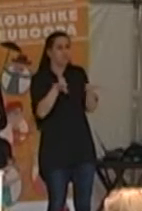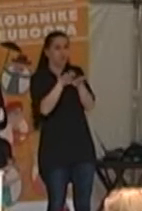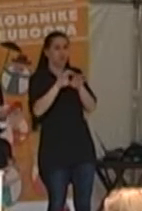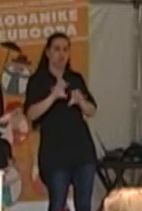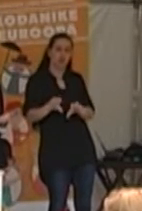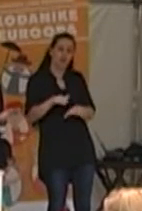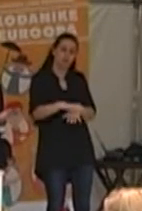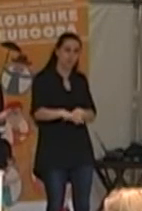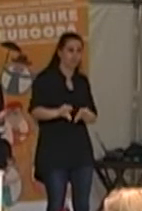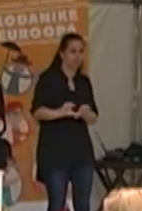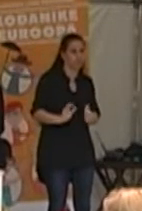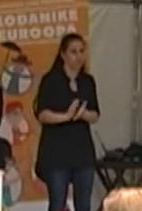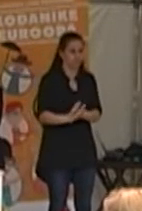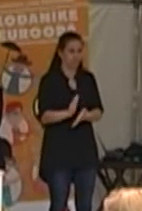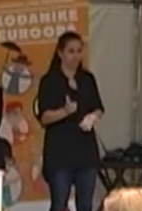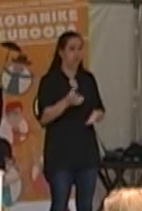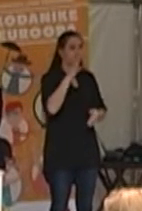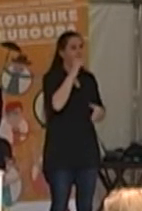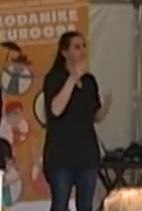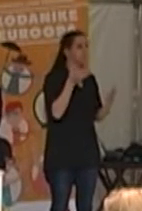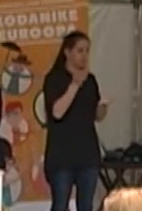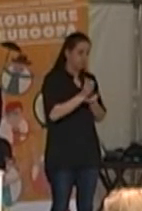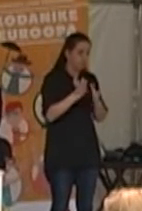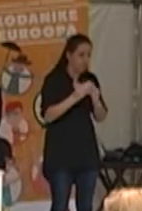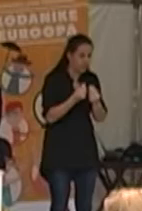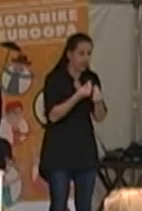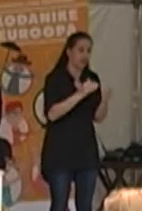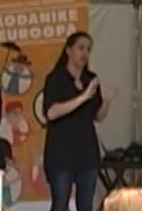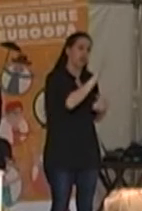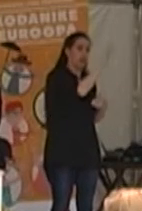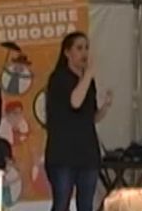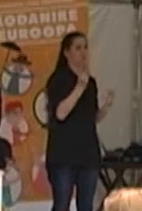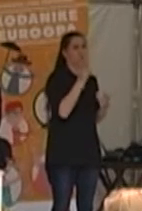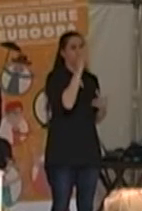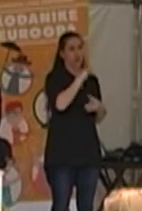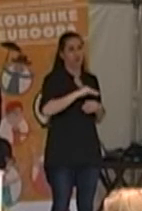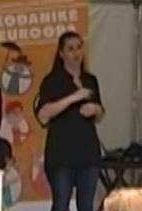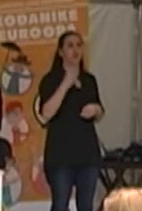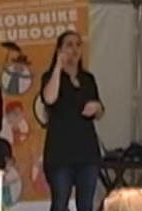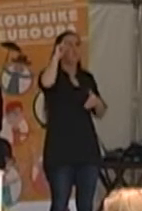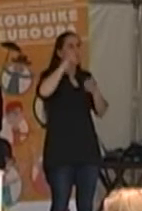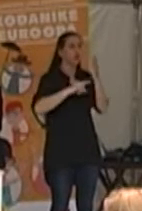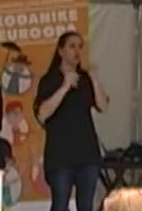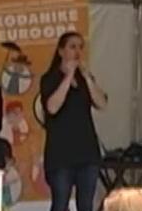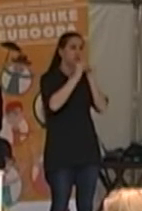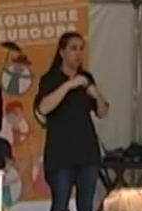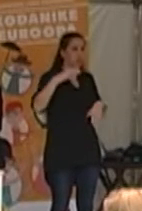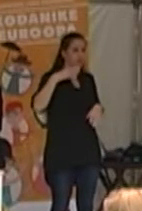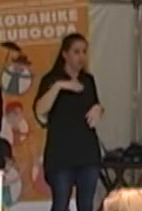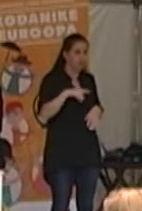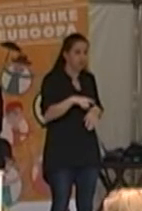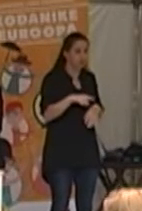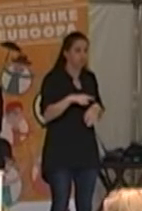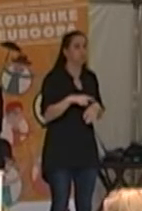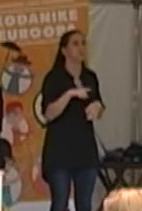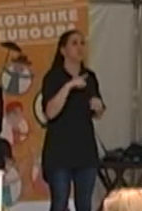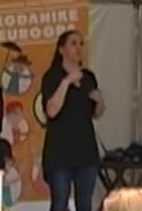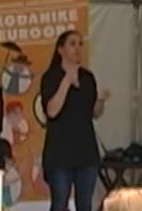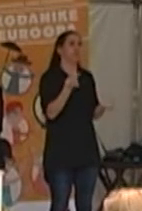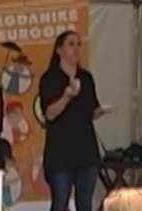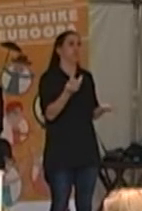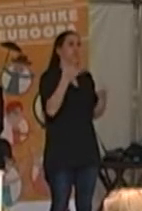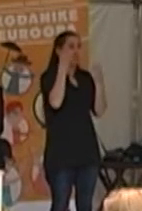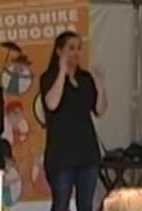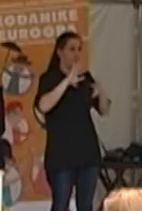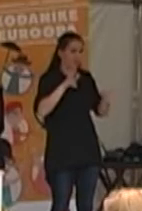family and you can have a career. So I would really hope that in 10 years' time, that is just a given, and that that's what kids in Scandinavia